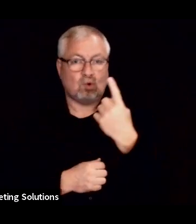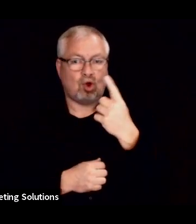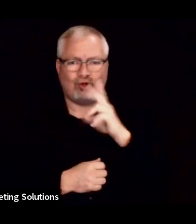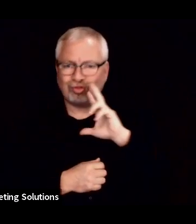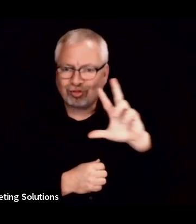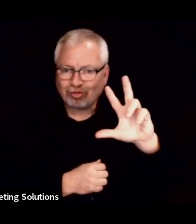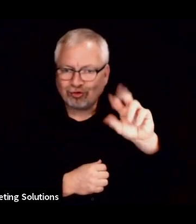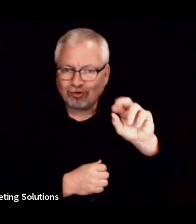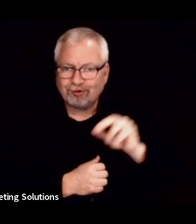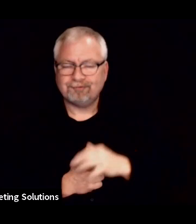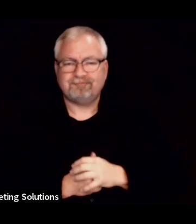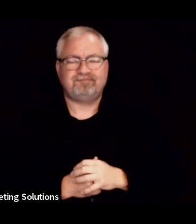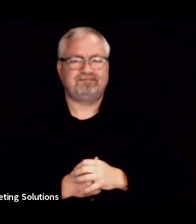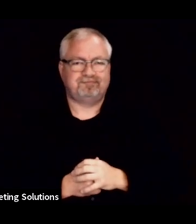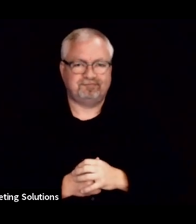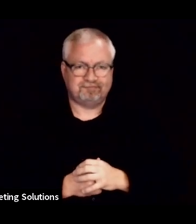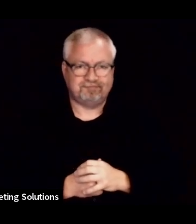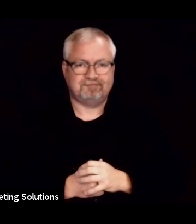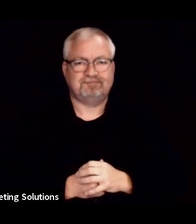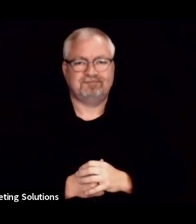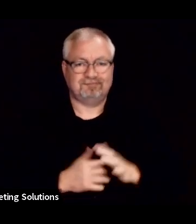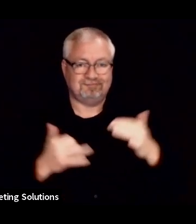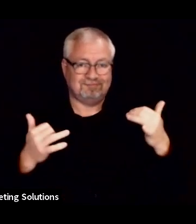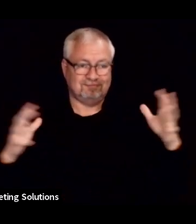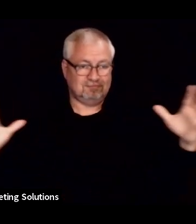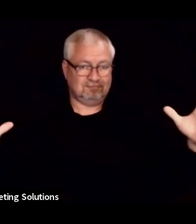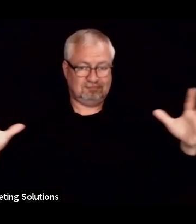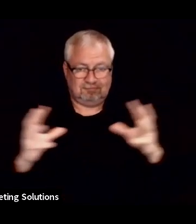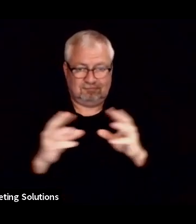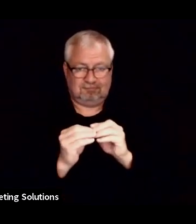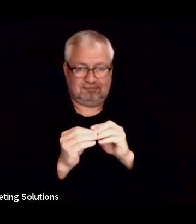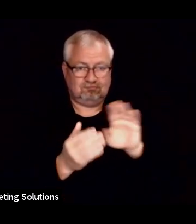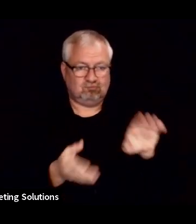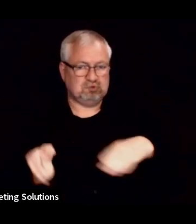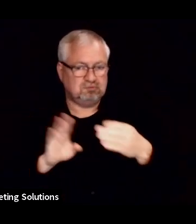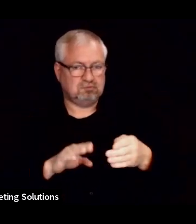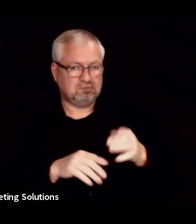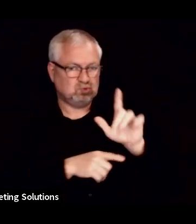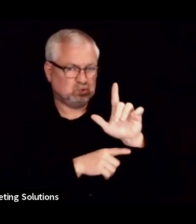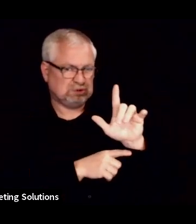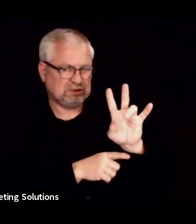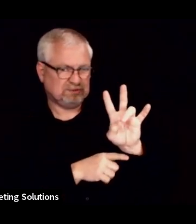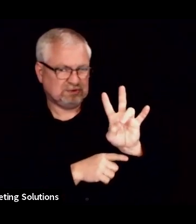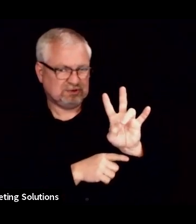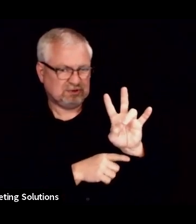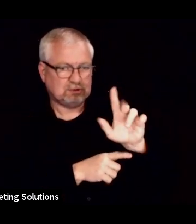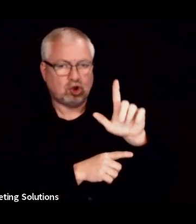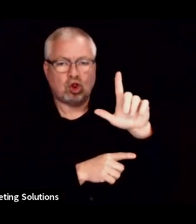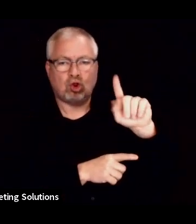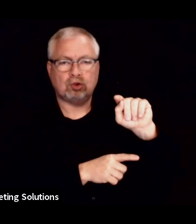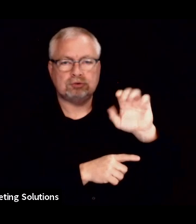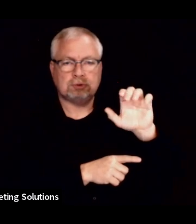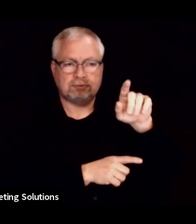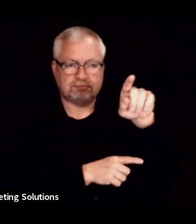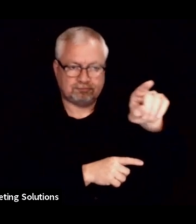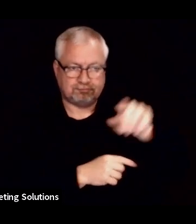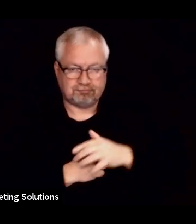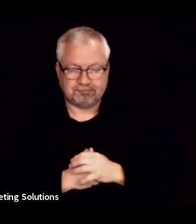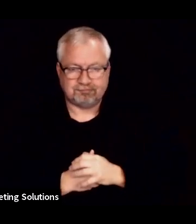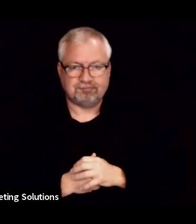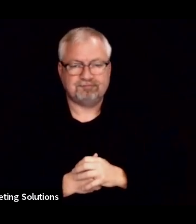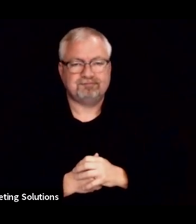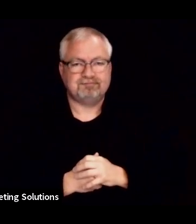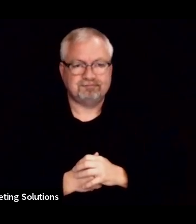27 of these 33 deaths occurred in residents of long-term care facilities. I will note here that in accordance